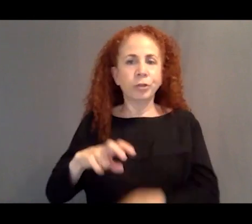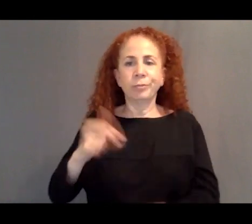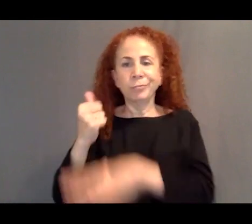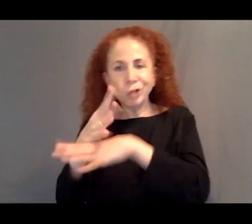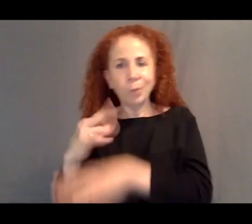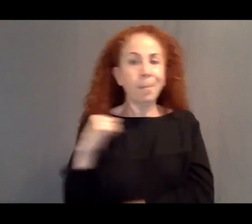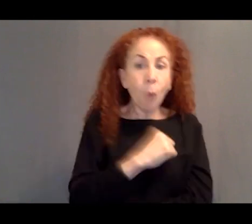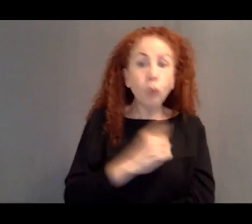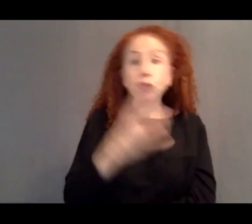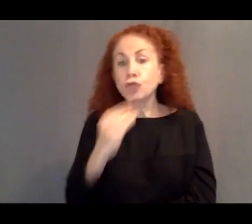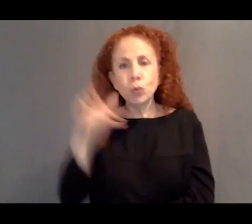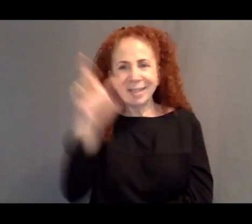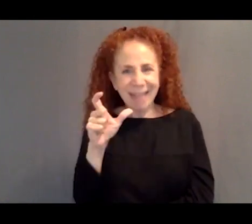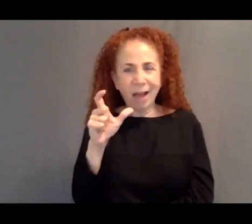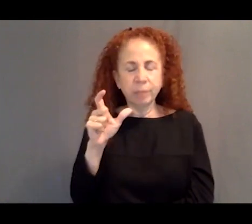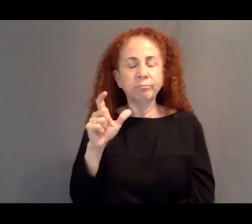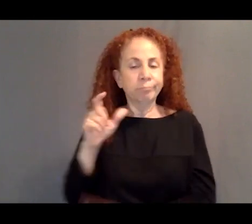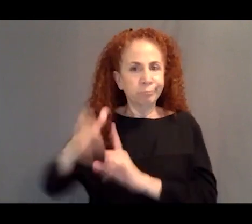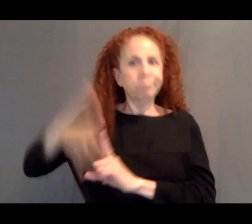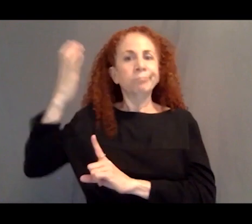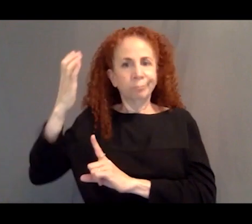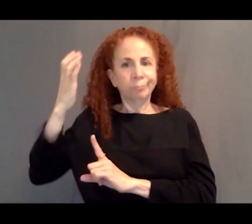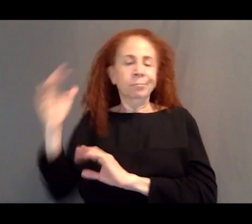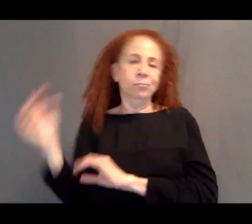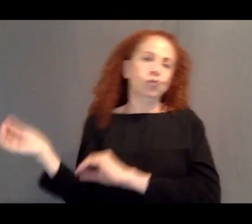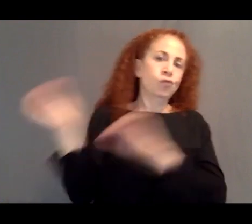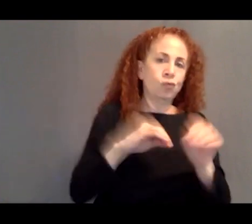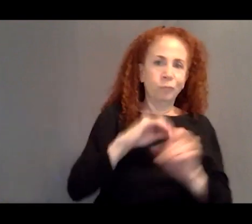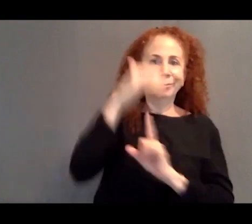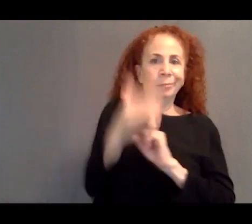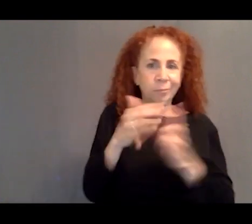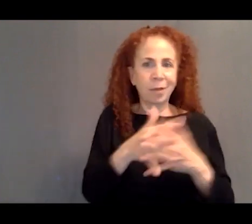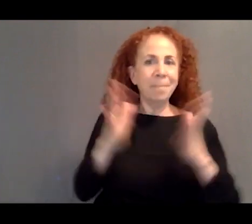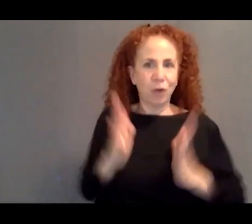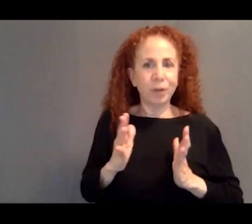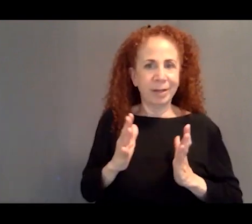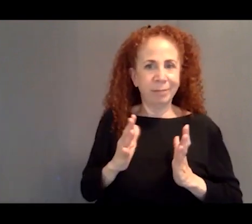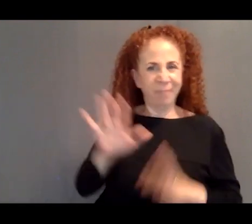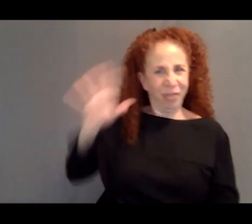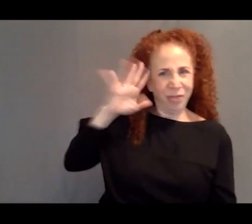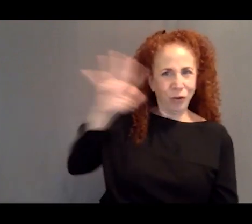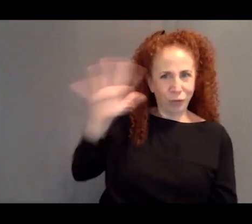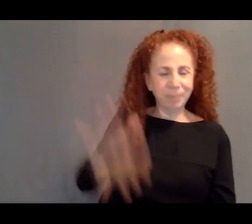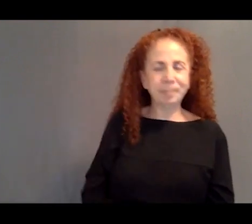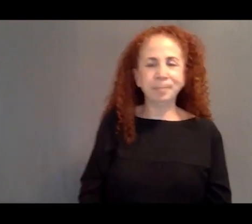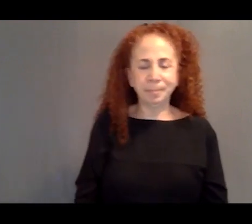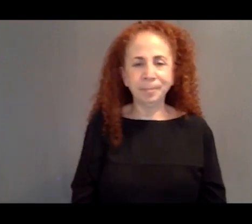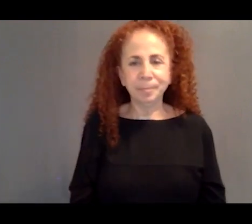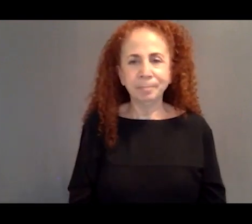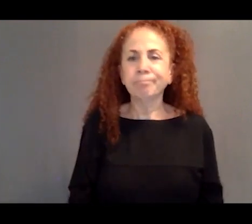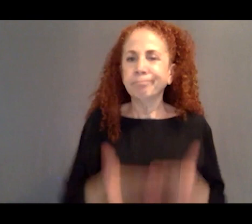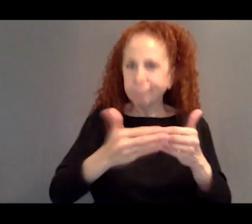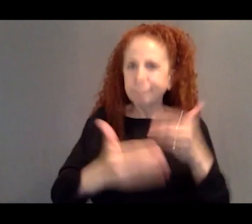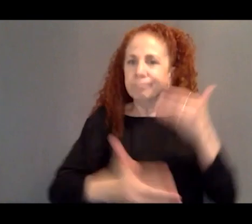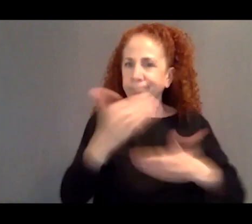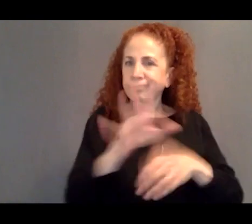Italian, and would become American. So as the theory goes, they would shed much of their ethnic identity as